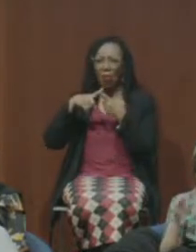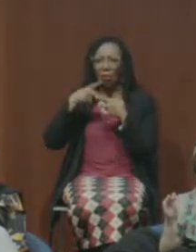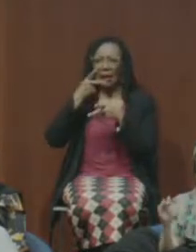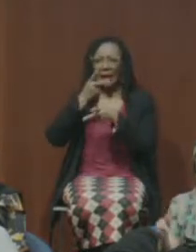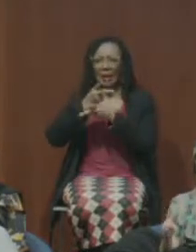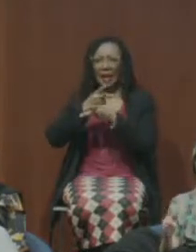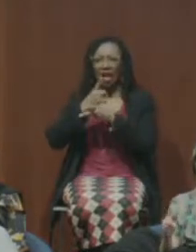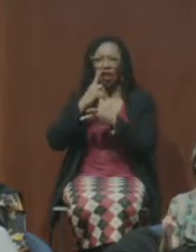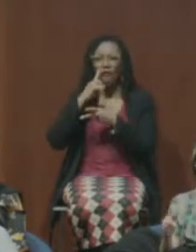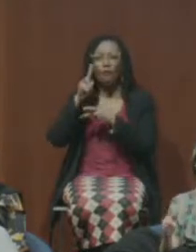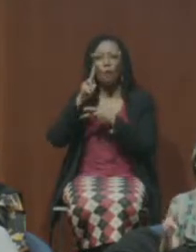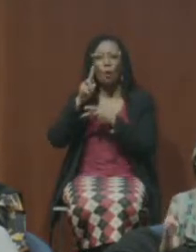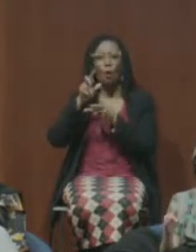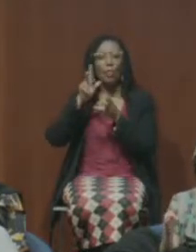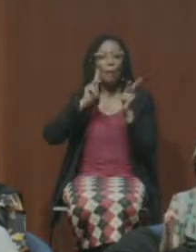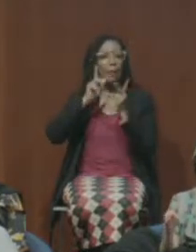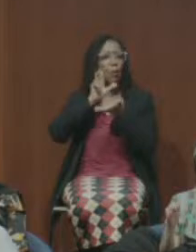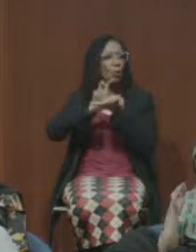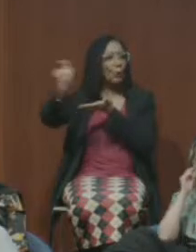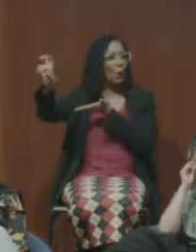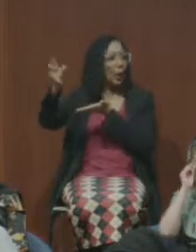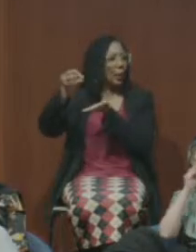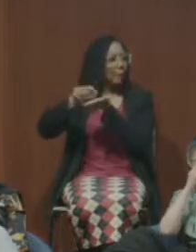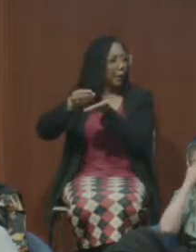the endowment.